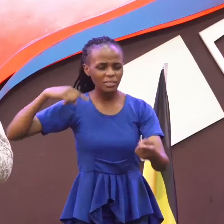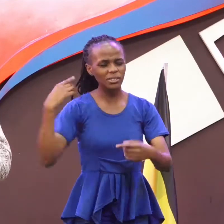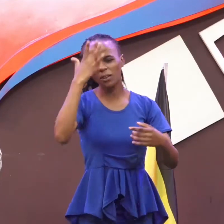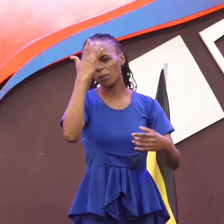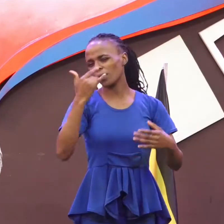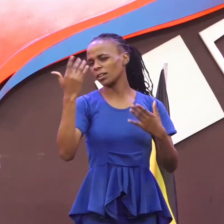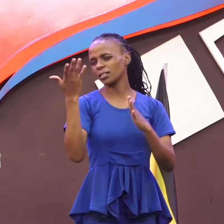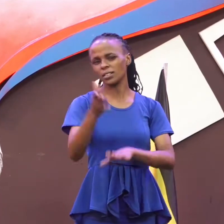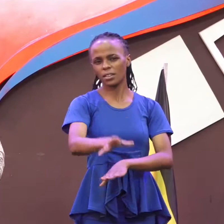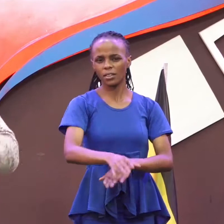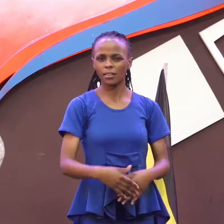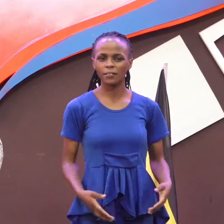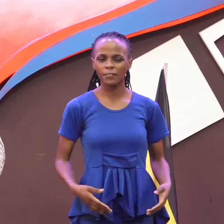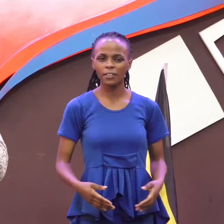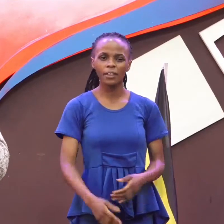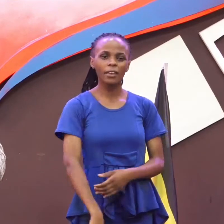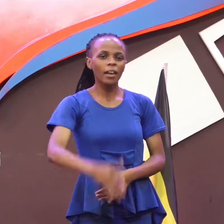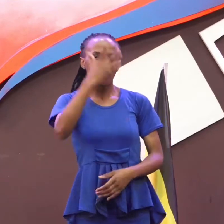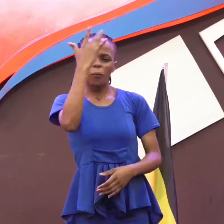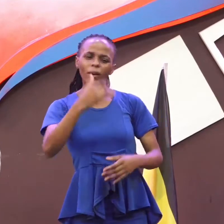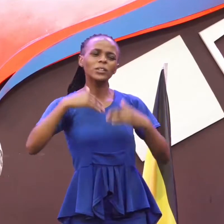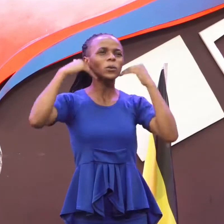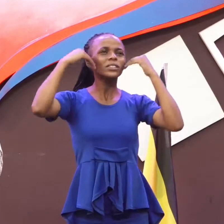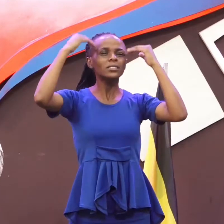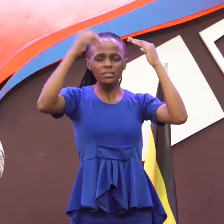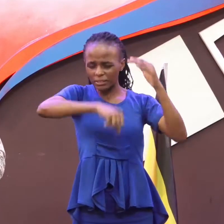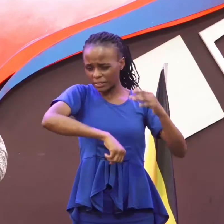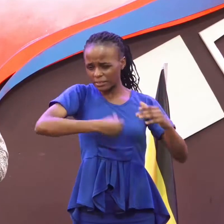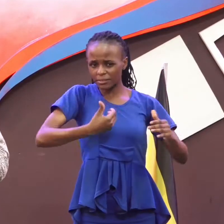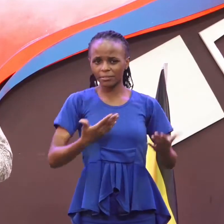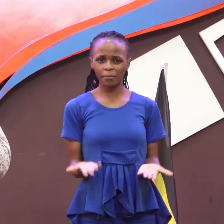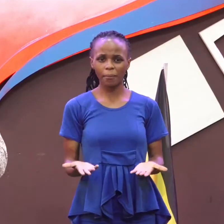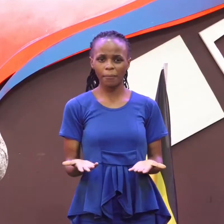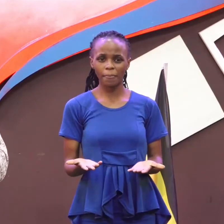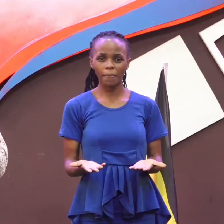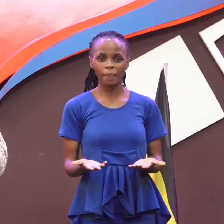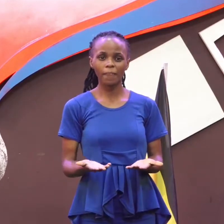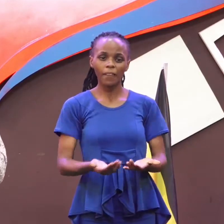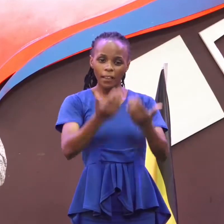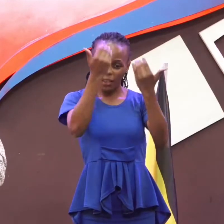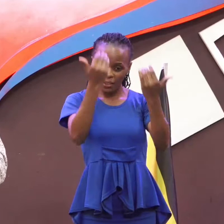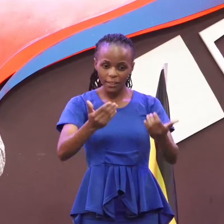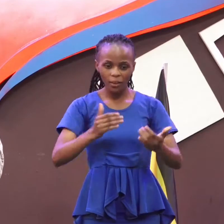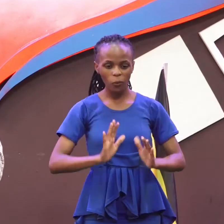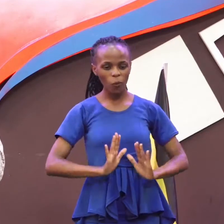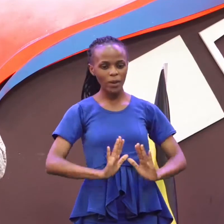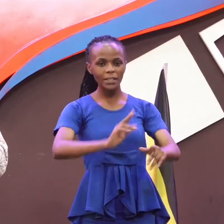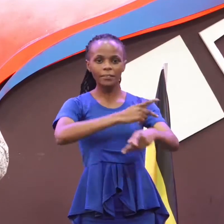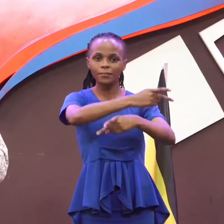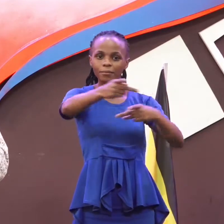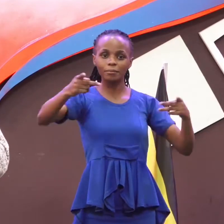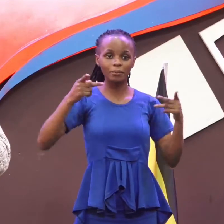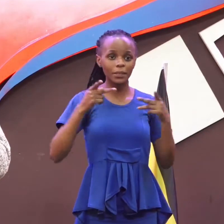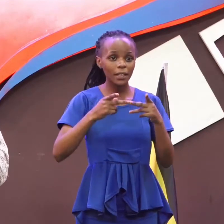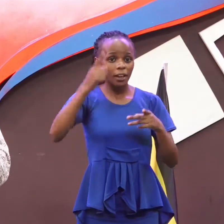nfaaki. And you're like, what is it that I'm chasing after? Why do I lose comfort? Ate ove wewali uwonedde, ate ogende,